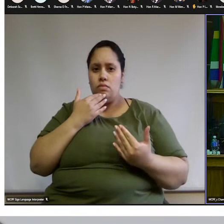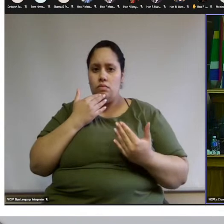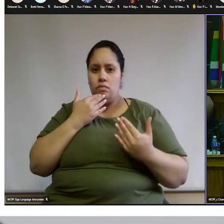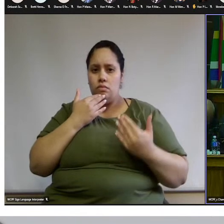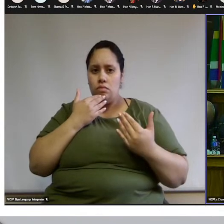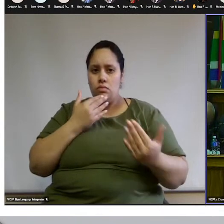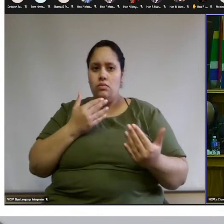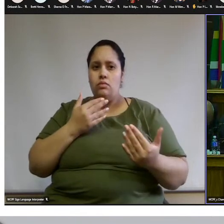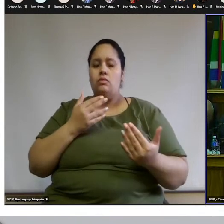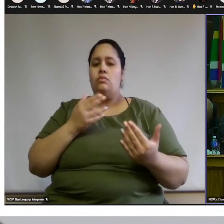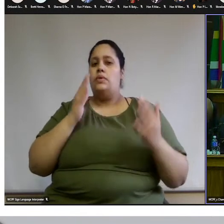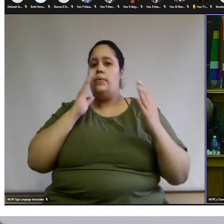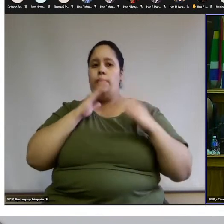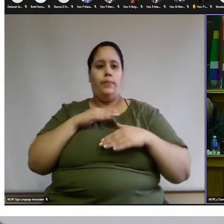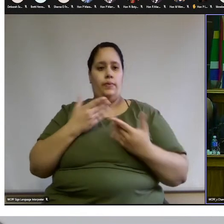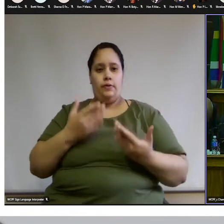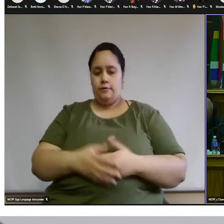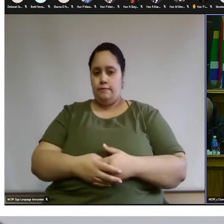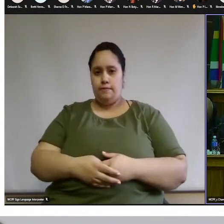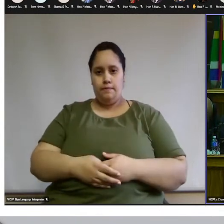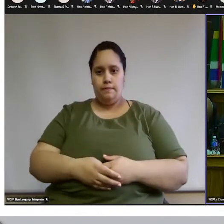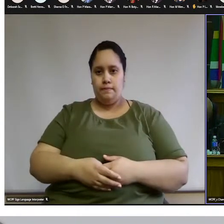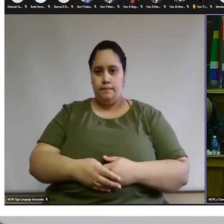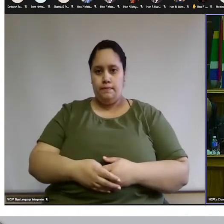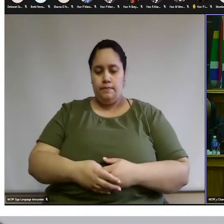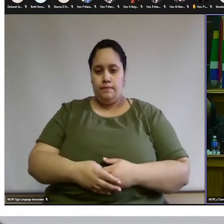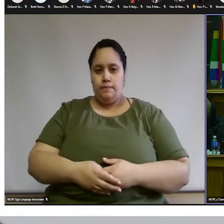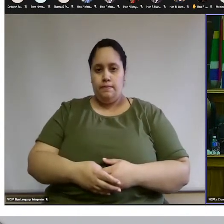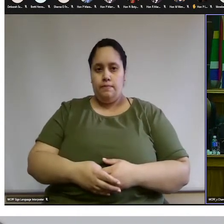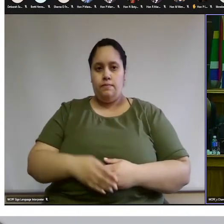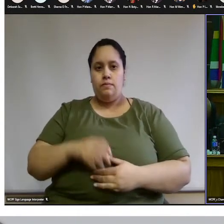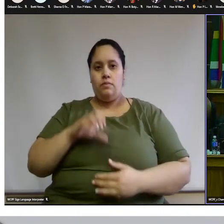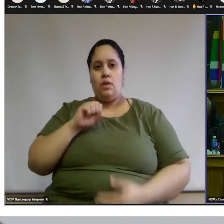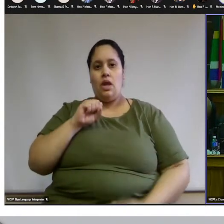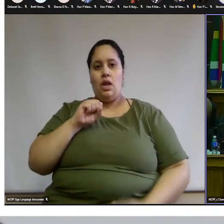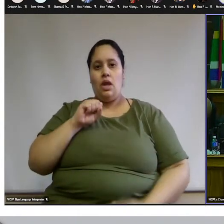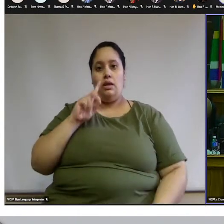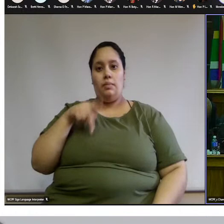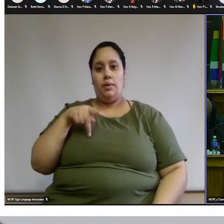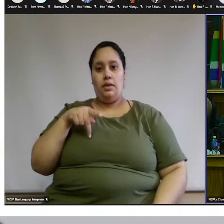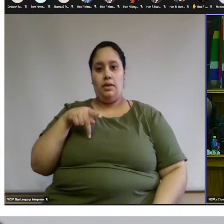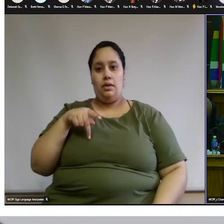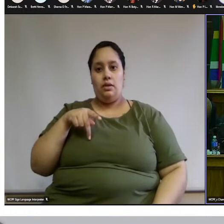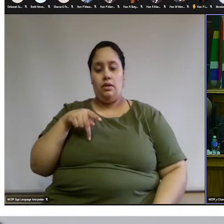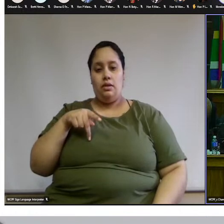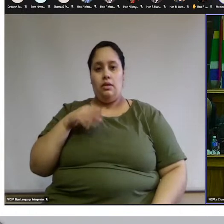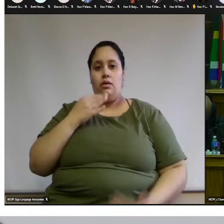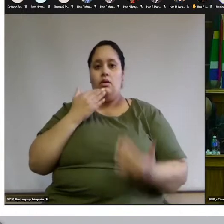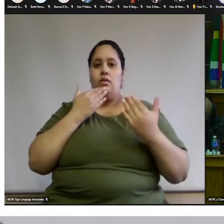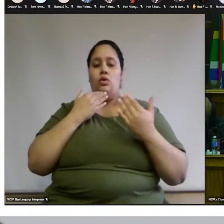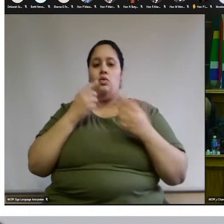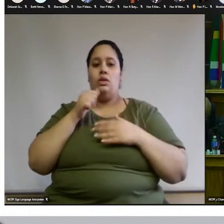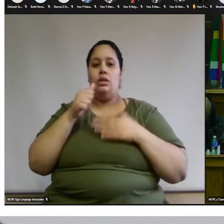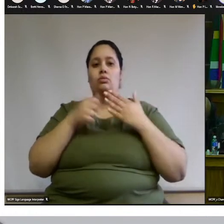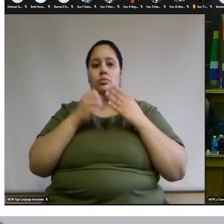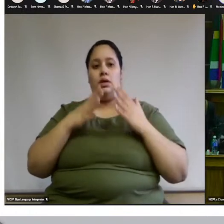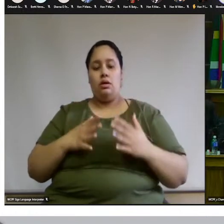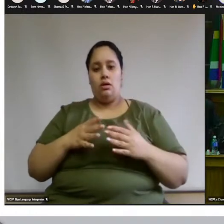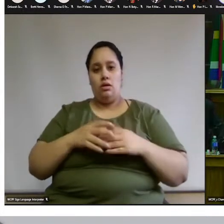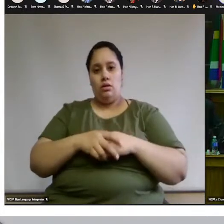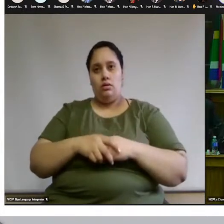was no, yes. Can I call on the ACDP? Thank you, Deputy Speaker. Deputy